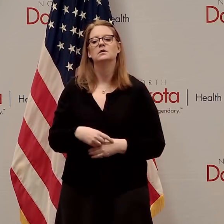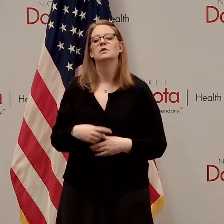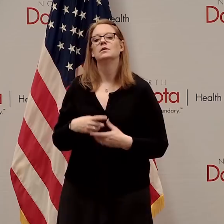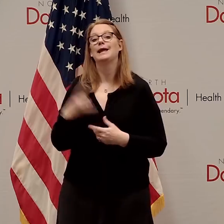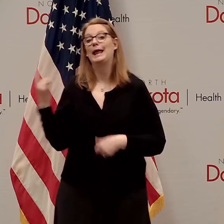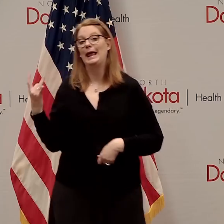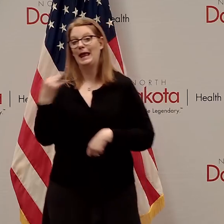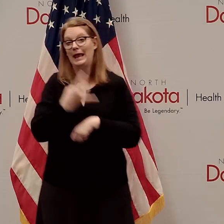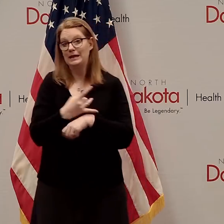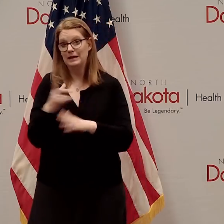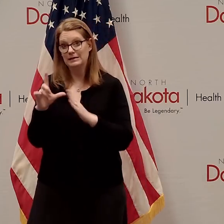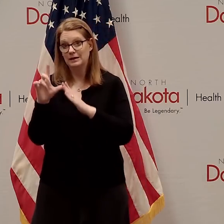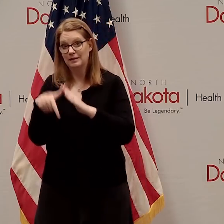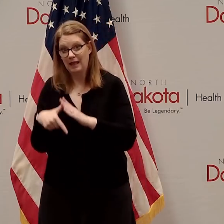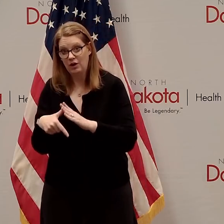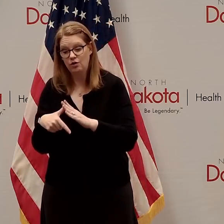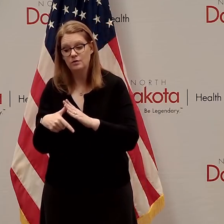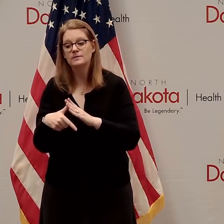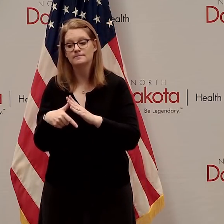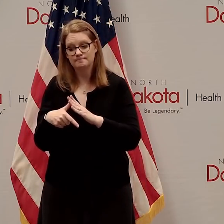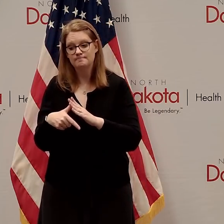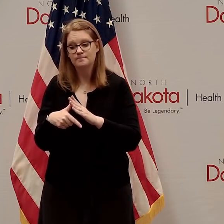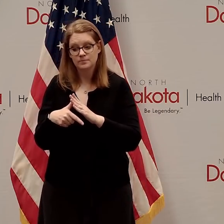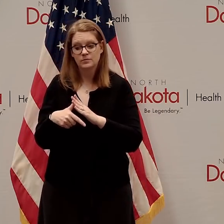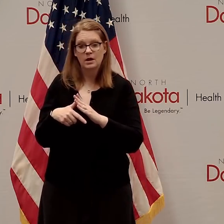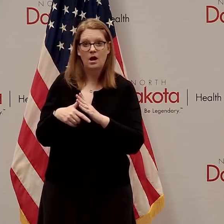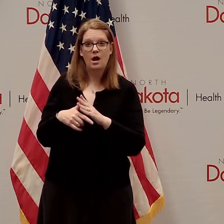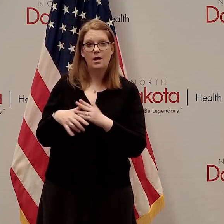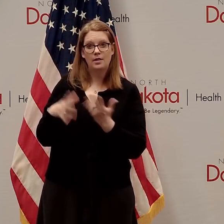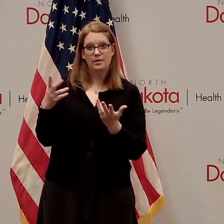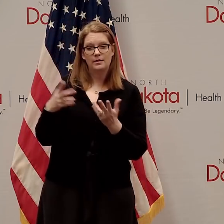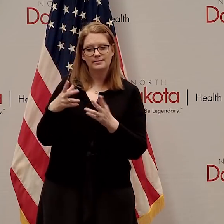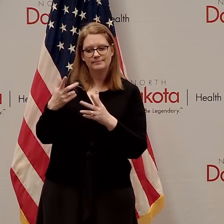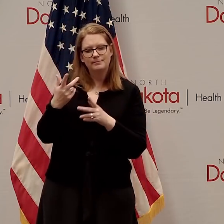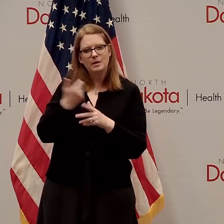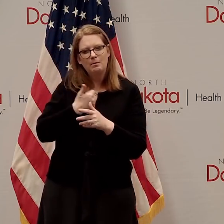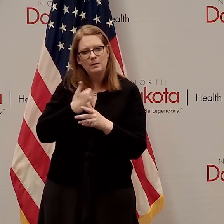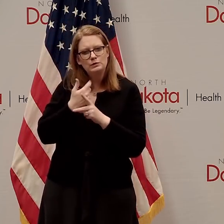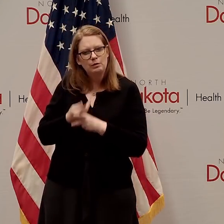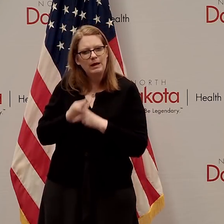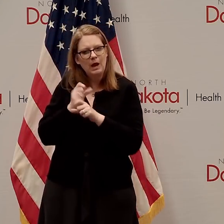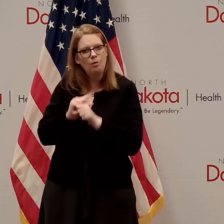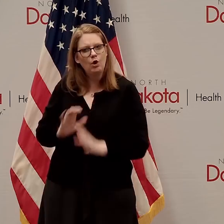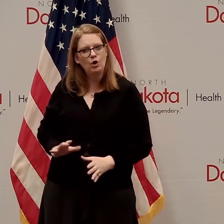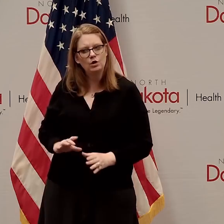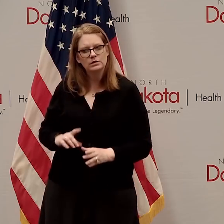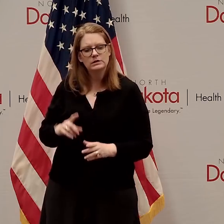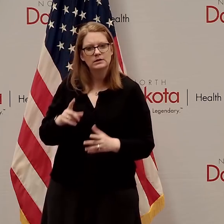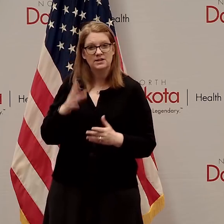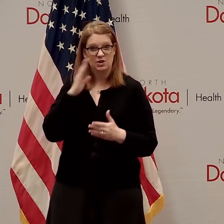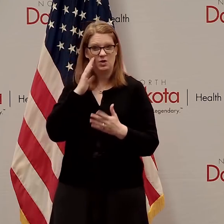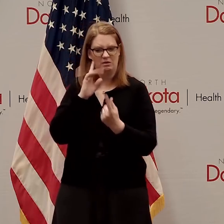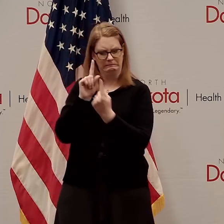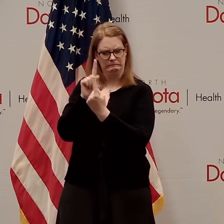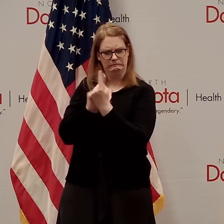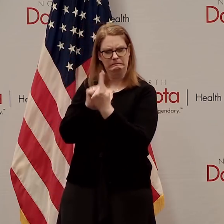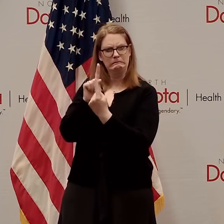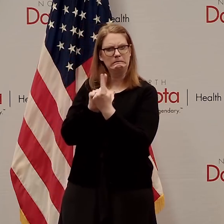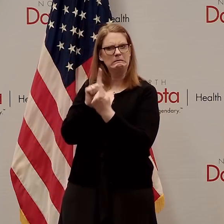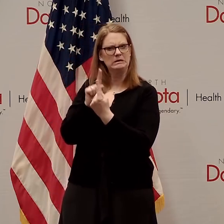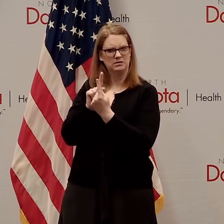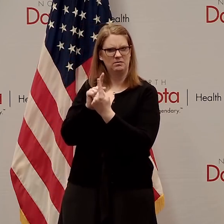an effort to protect all the personal care workers in the state who were getting a lot of close contact with